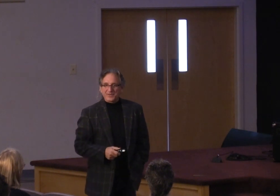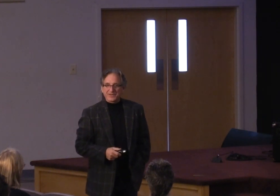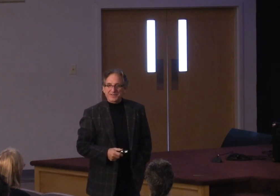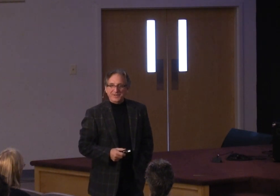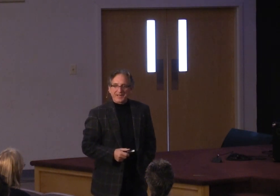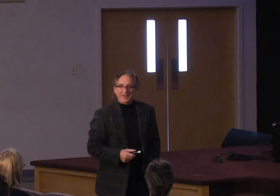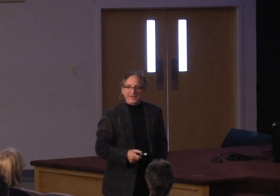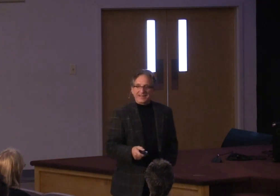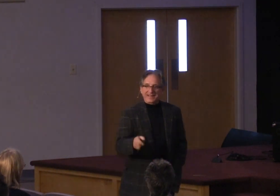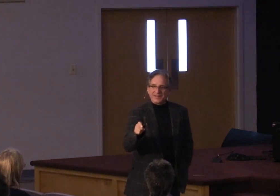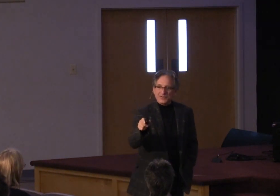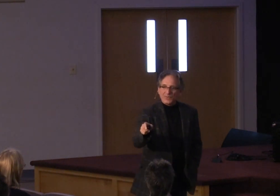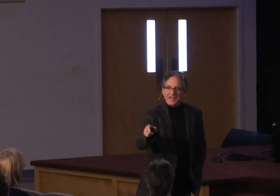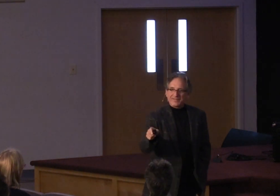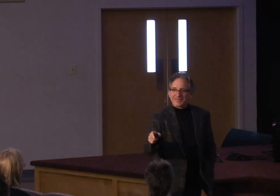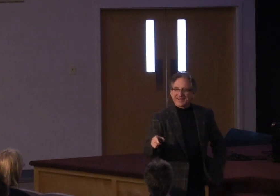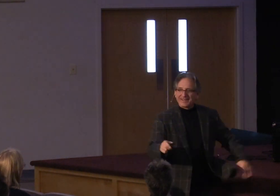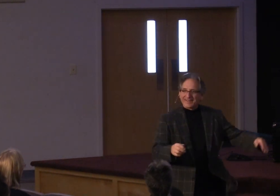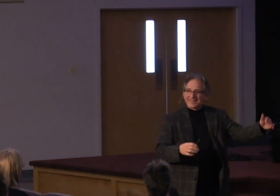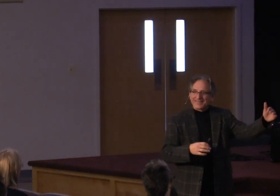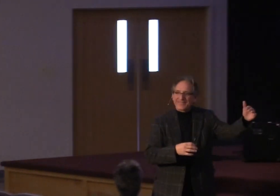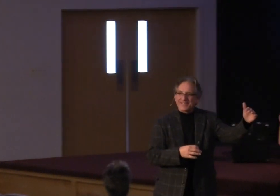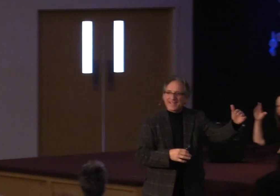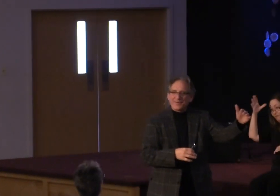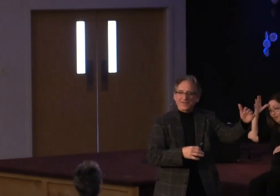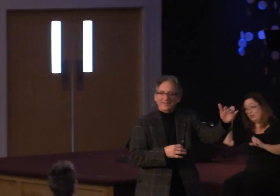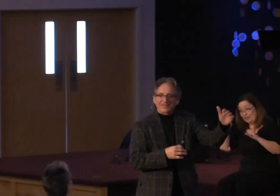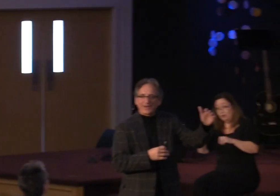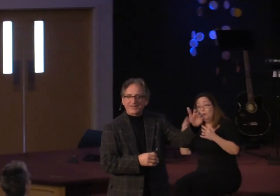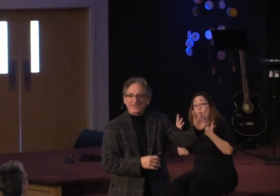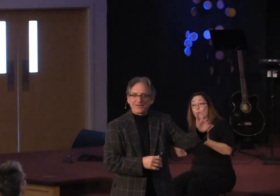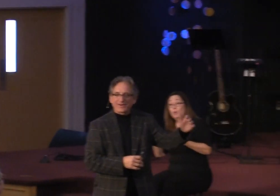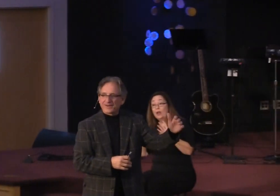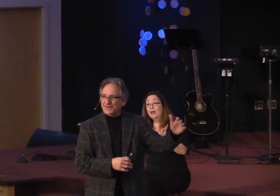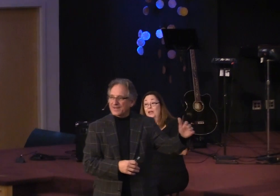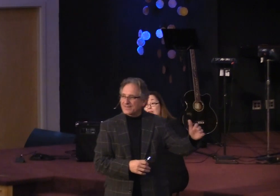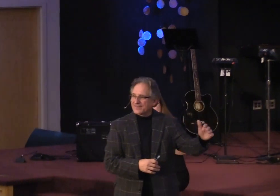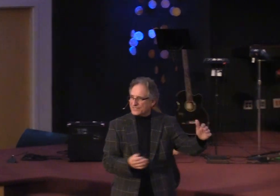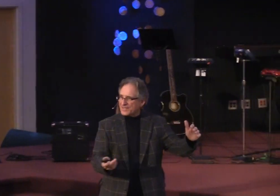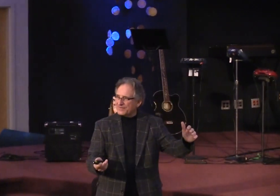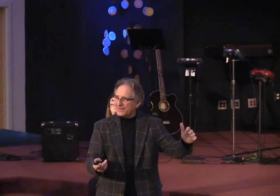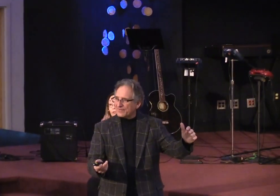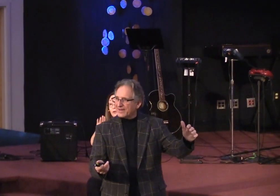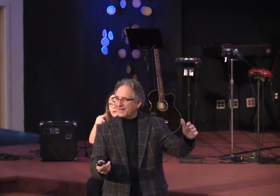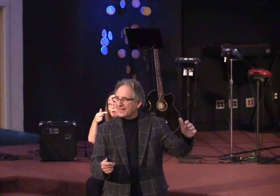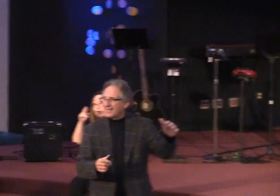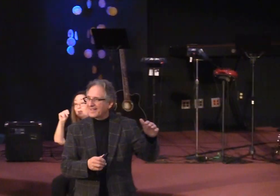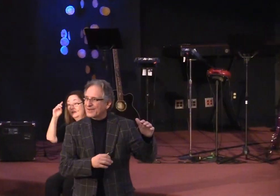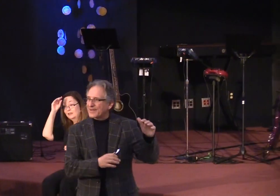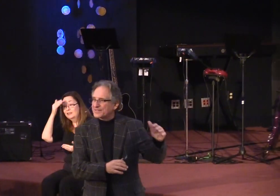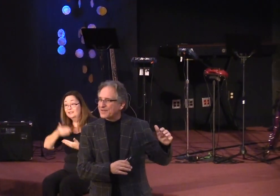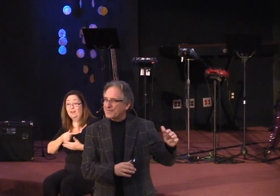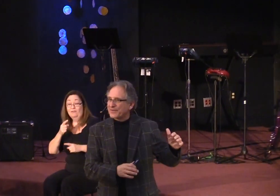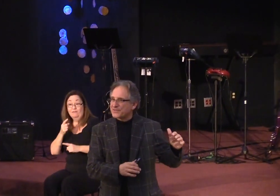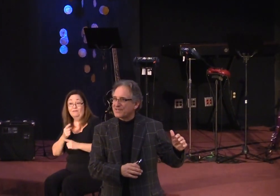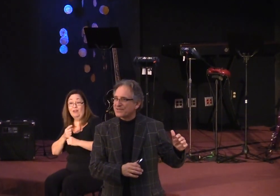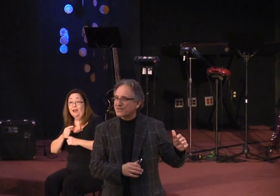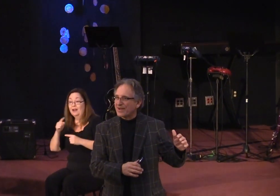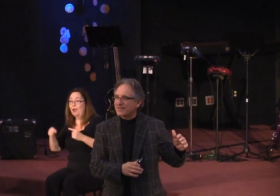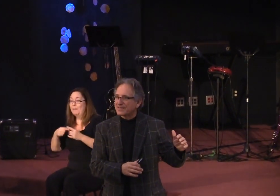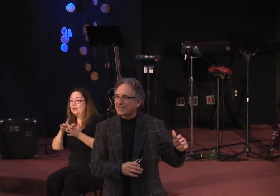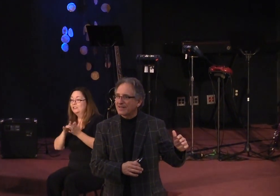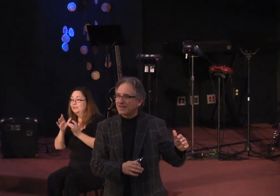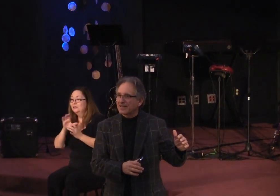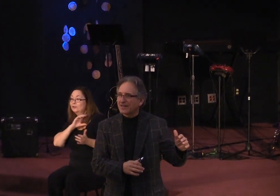Talbot, you told me you just became a granddad. Can you wait for the day where you get to talk to your grandson, right? Grandson about